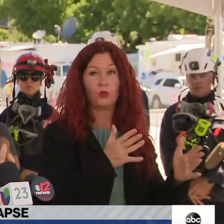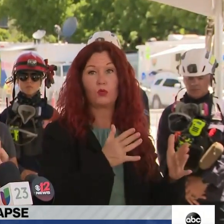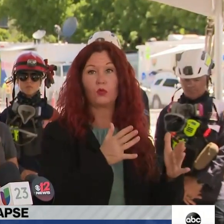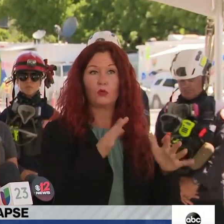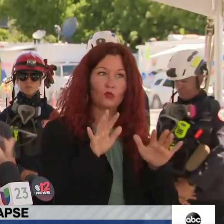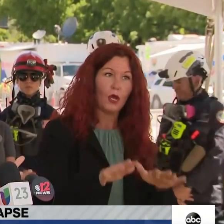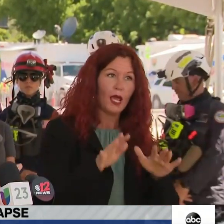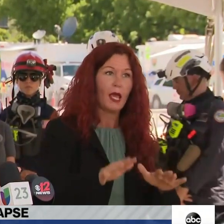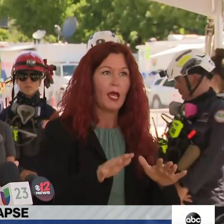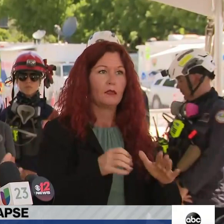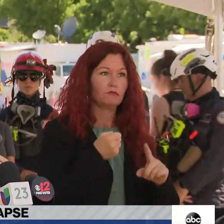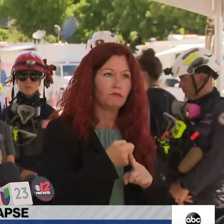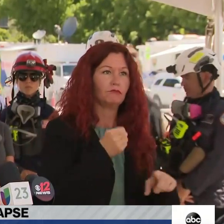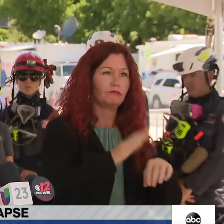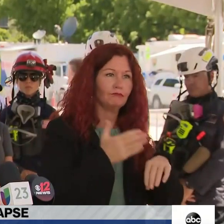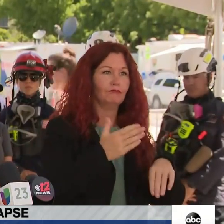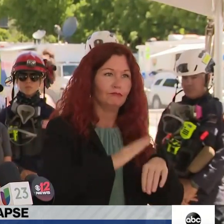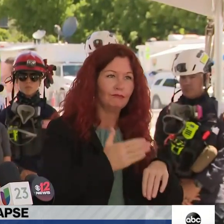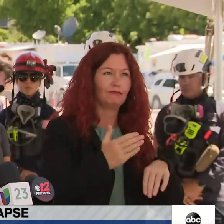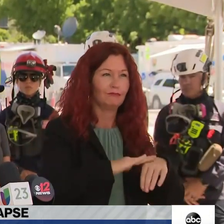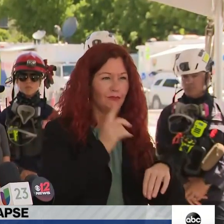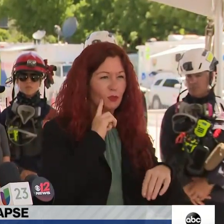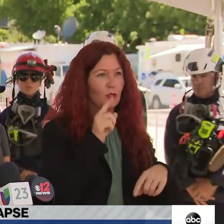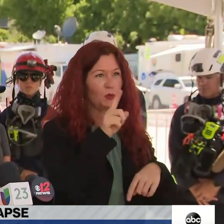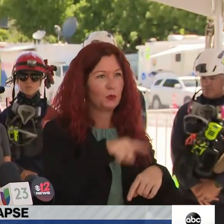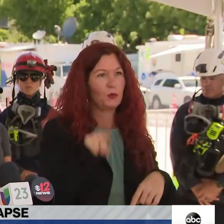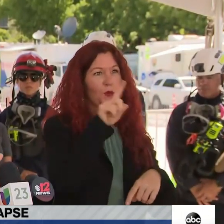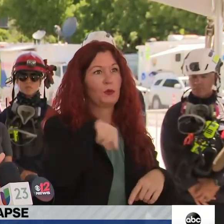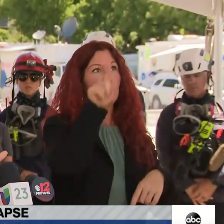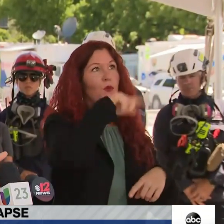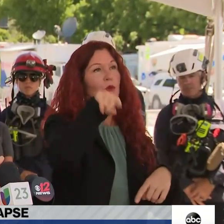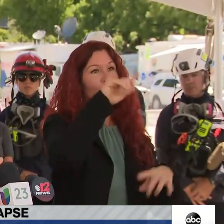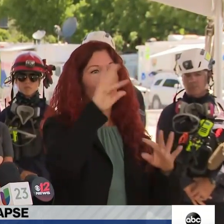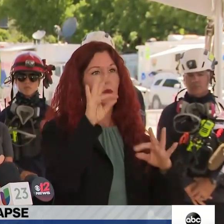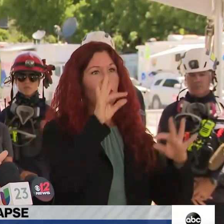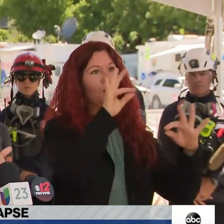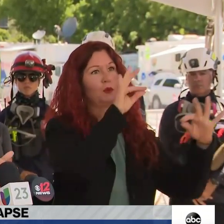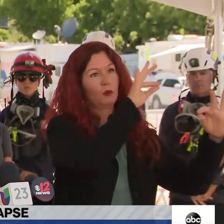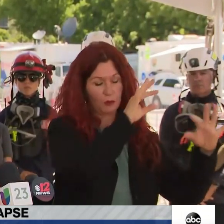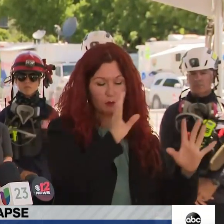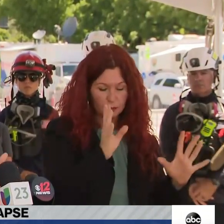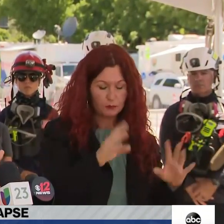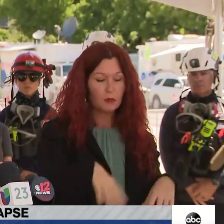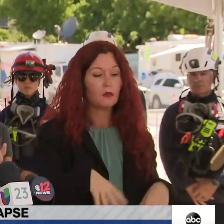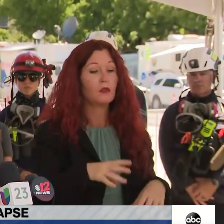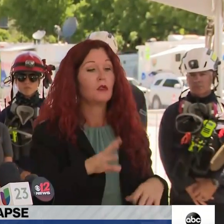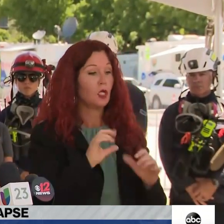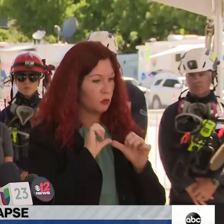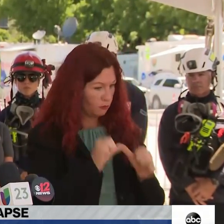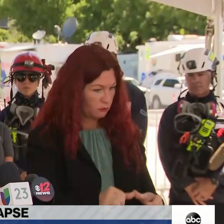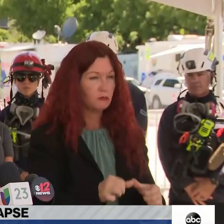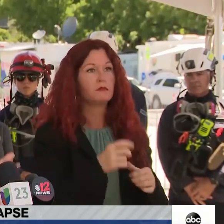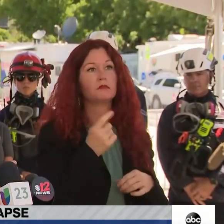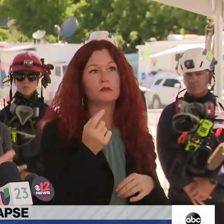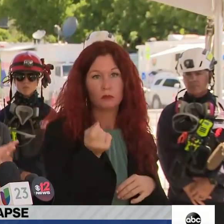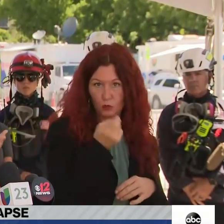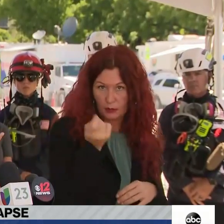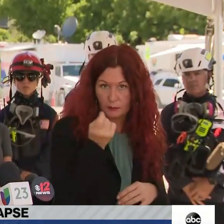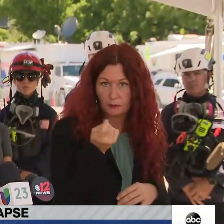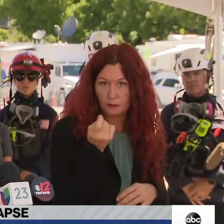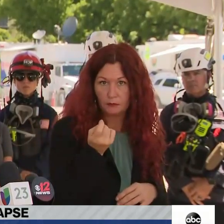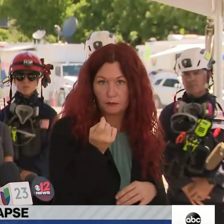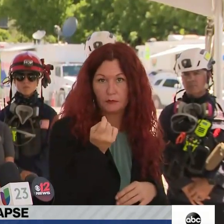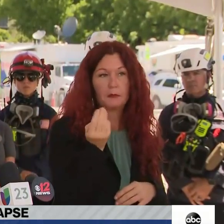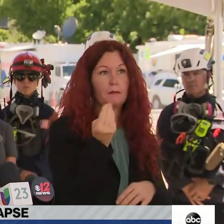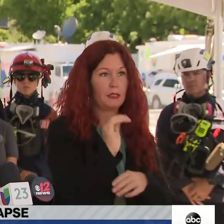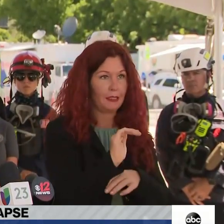moving through with some gusty winds, and then that will continue through Tuesday. A lot depends on